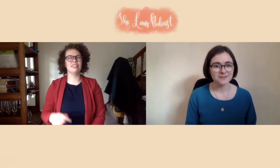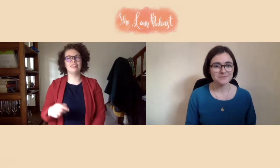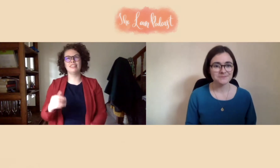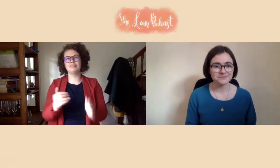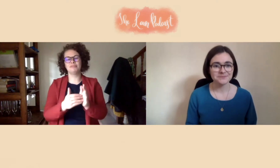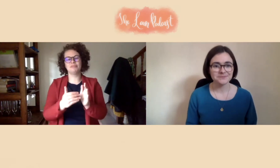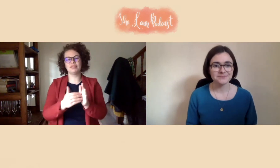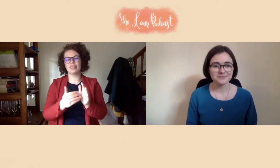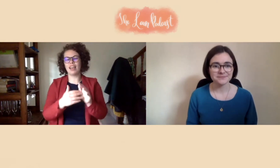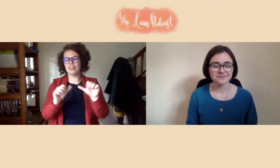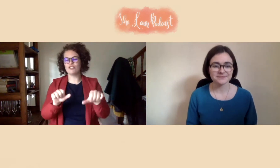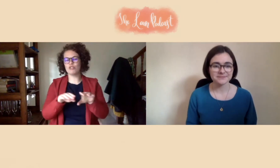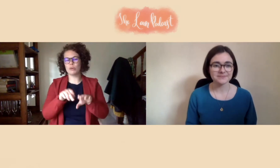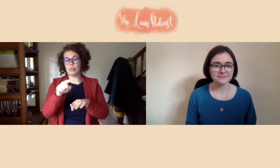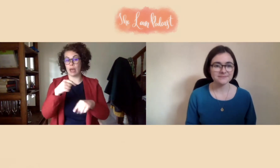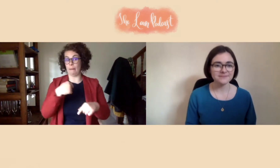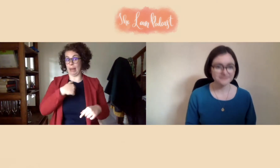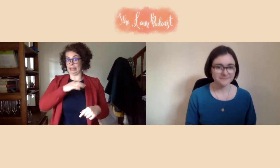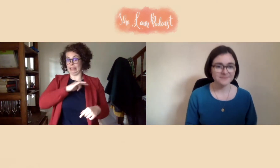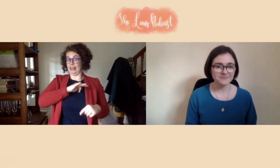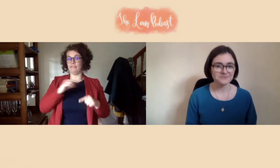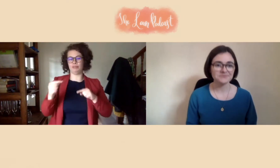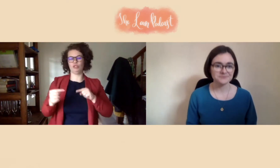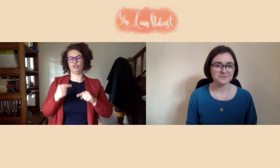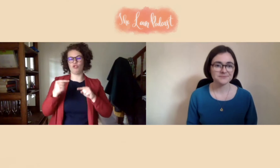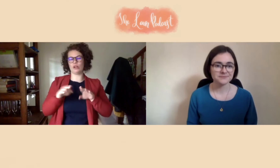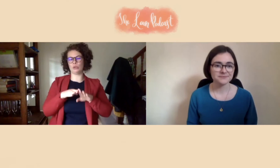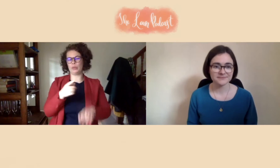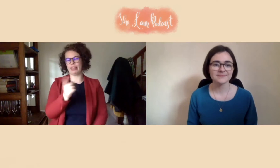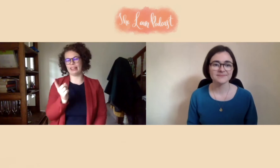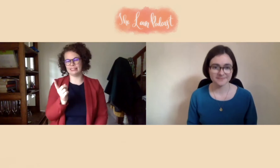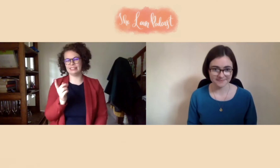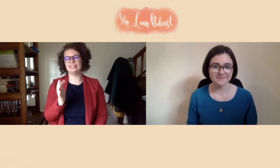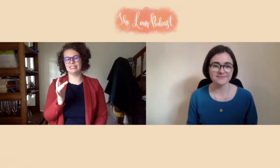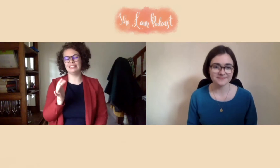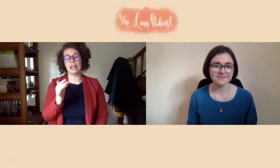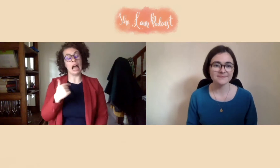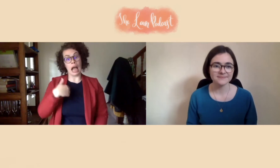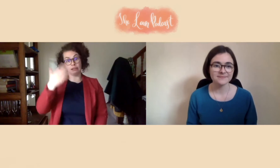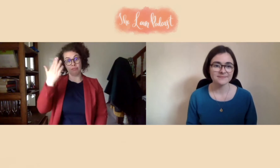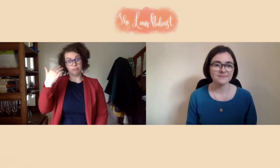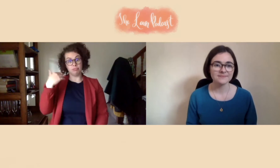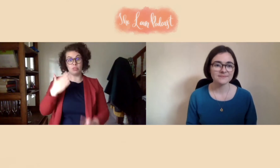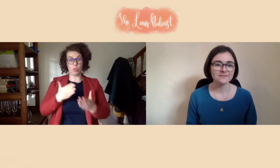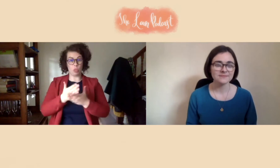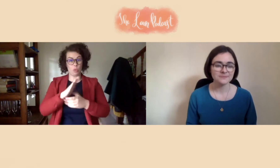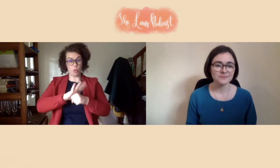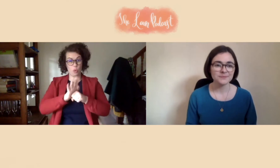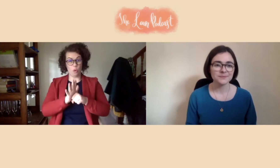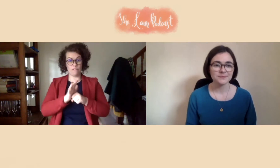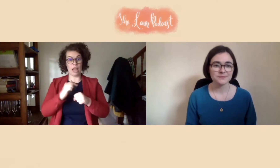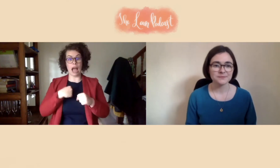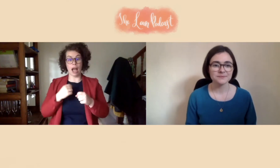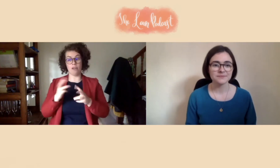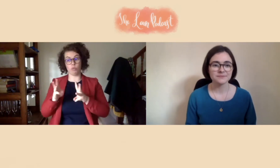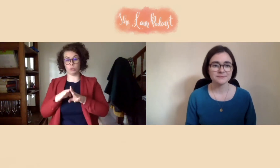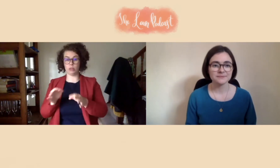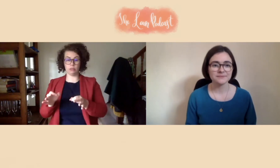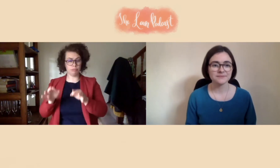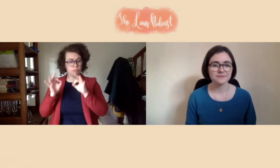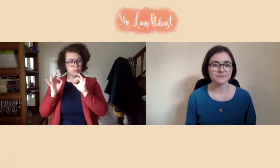I've had the opportunity to work with a phenomenal group of interpreters throughout COVID in